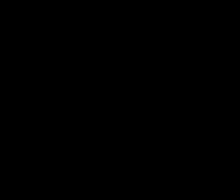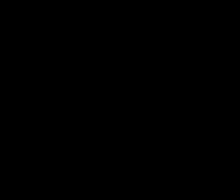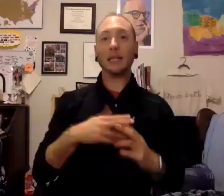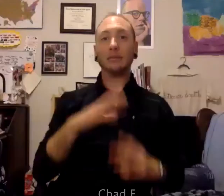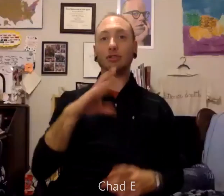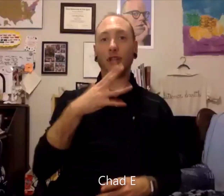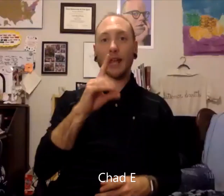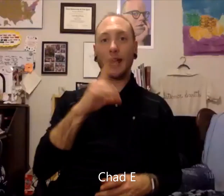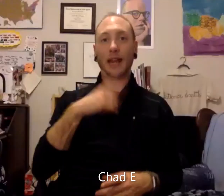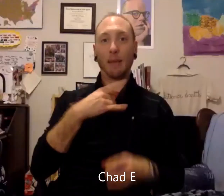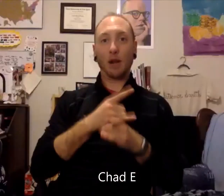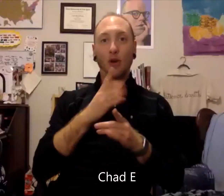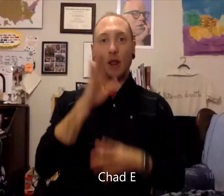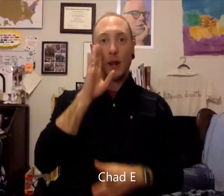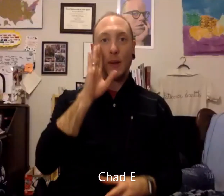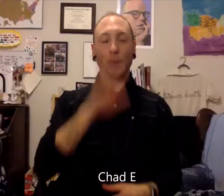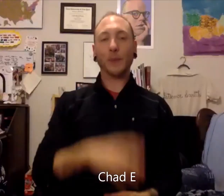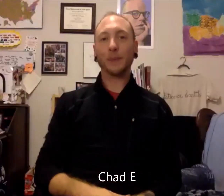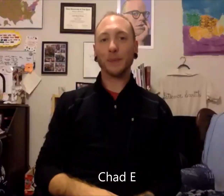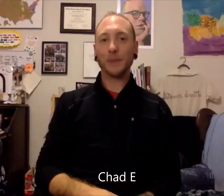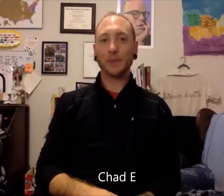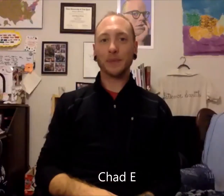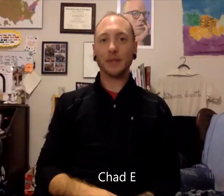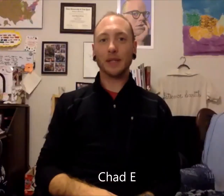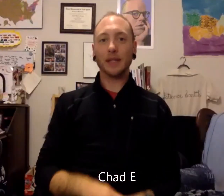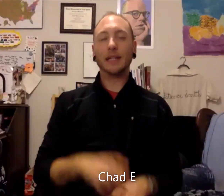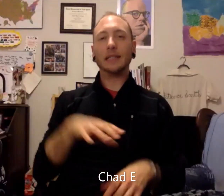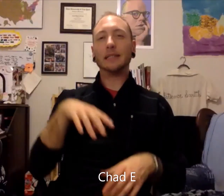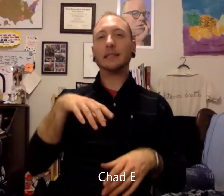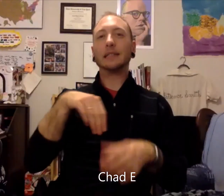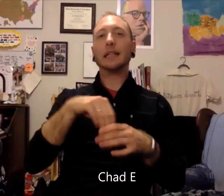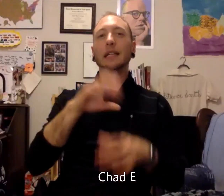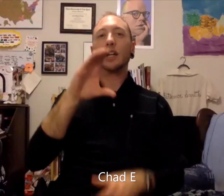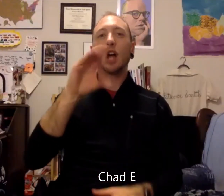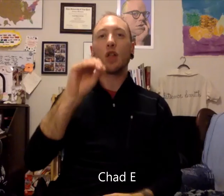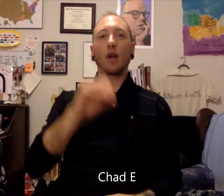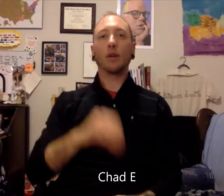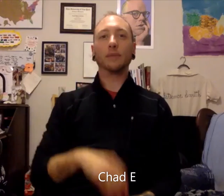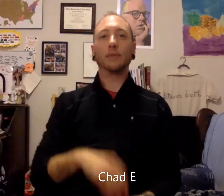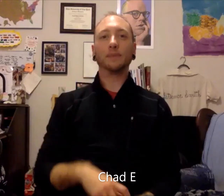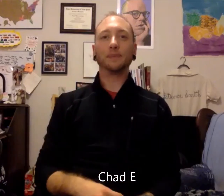Alcoholic. Hey, Chad. Hey, Chad. Uh, can everyone hear me okay?